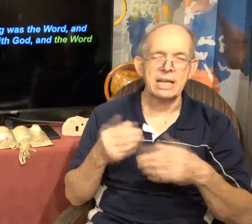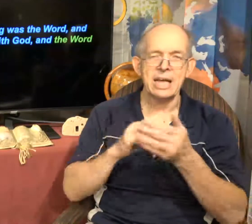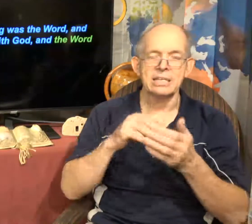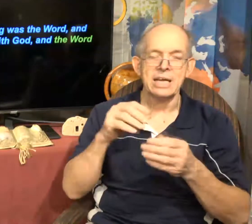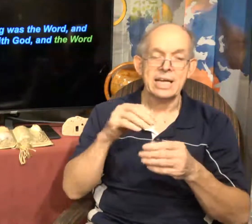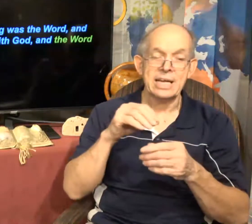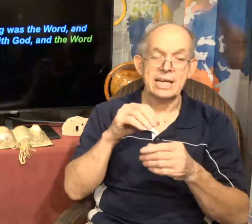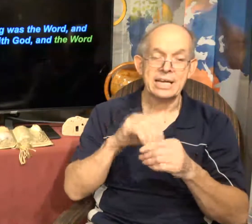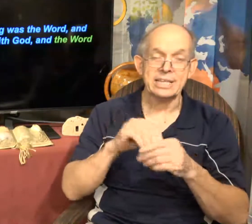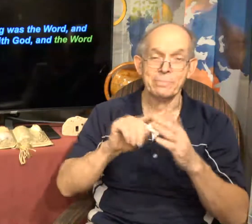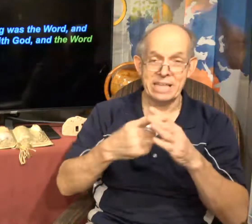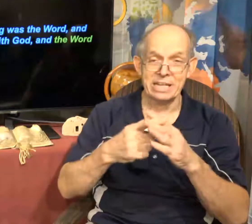Again, at the beginning.